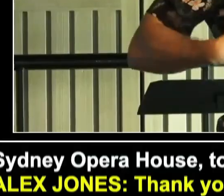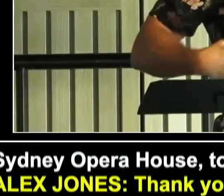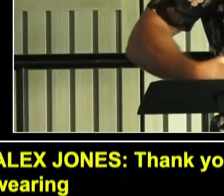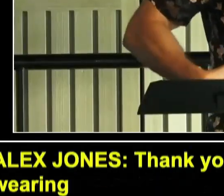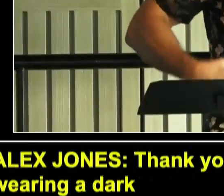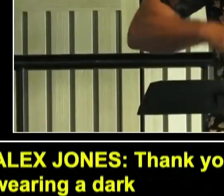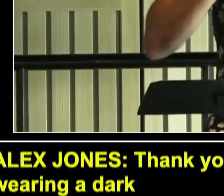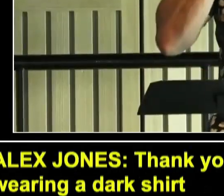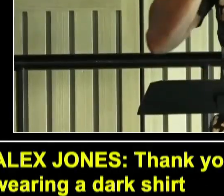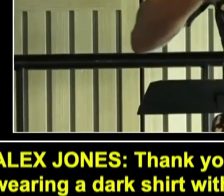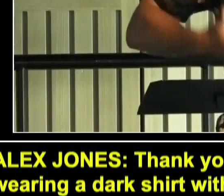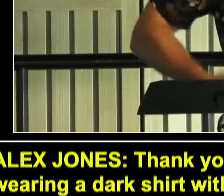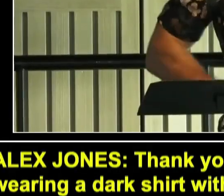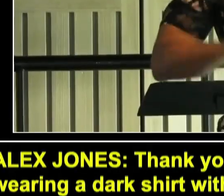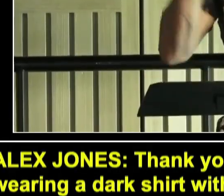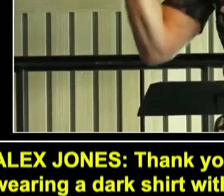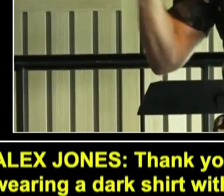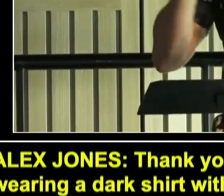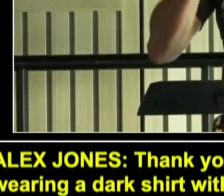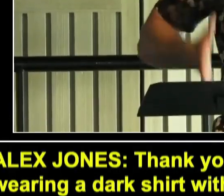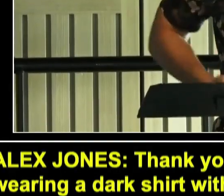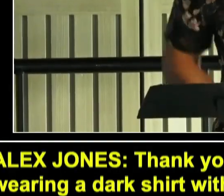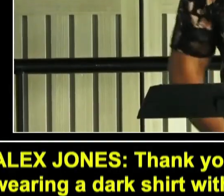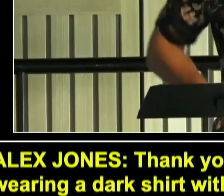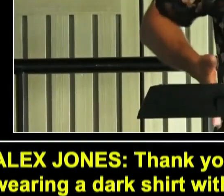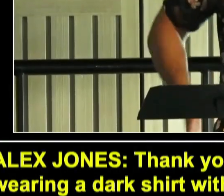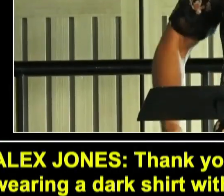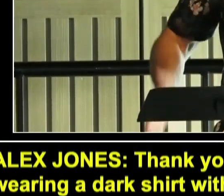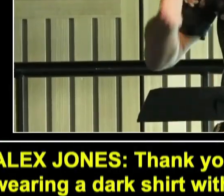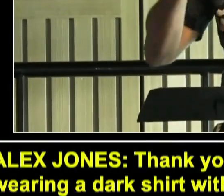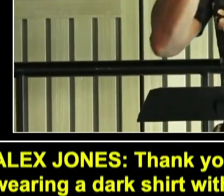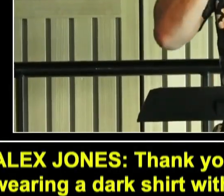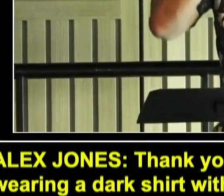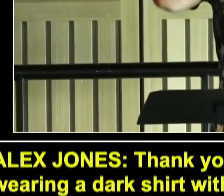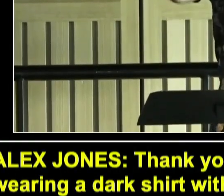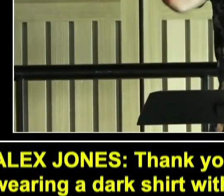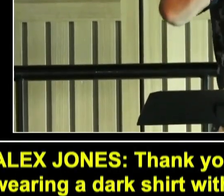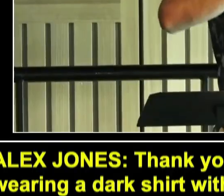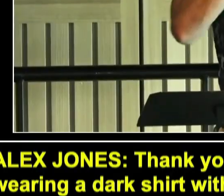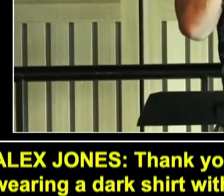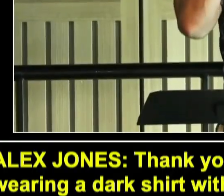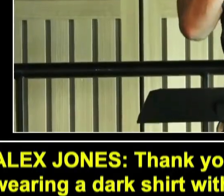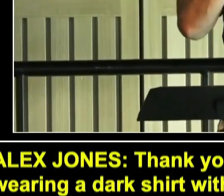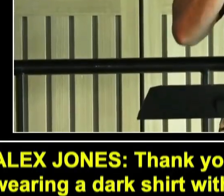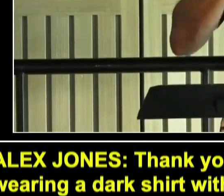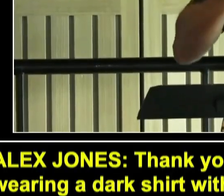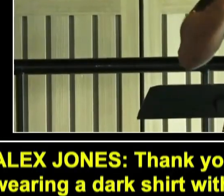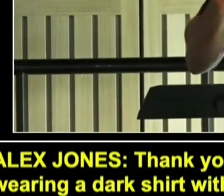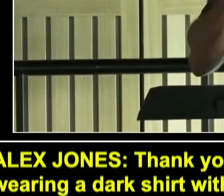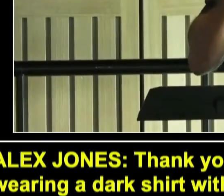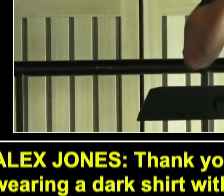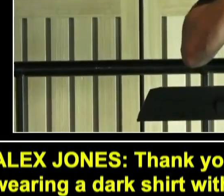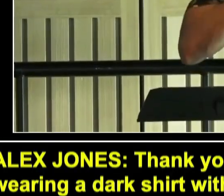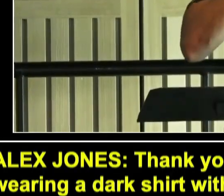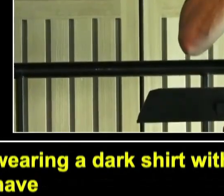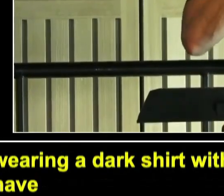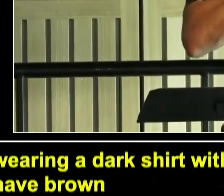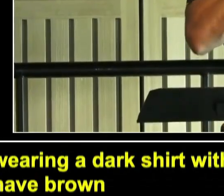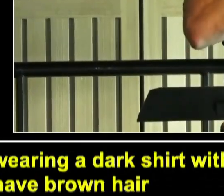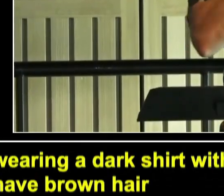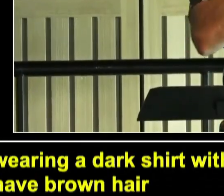flowers on it, and bright white pants, and I have brown hair, blue